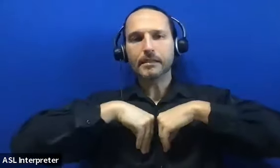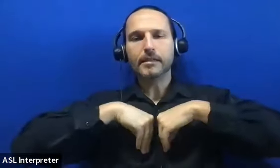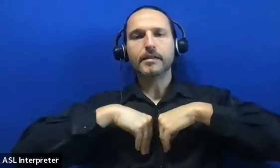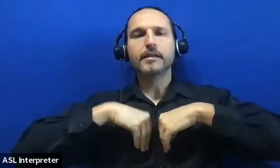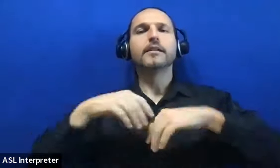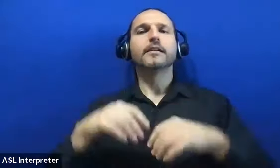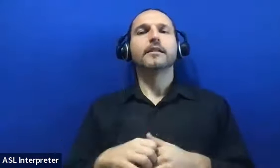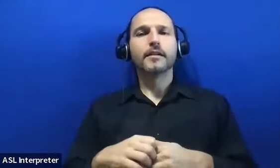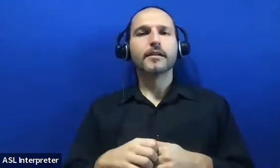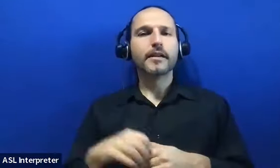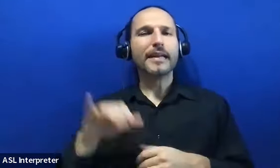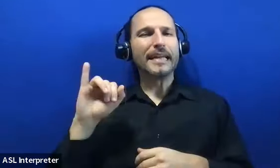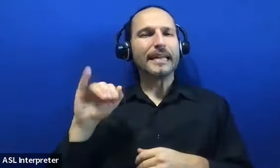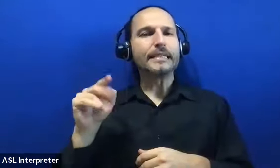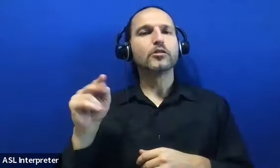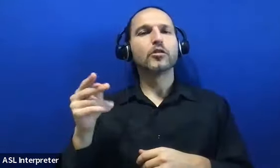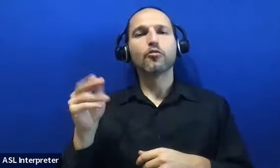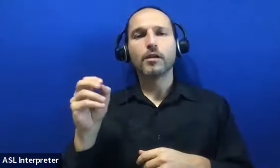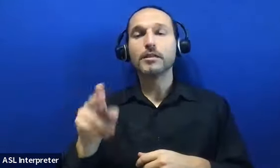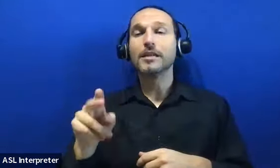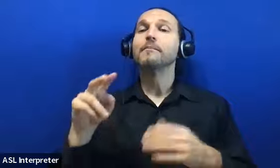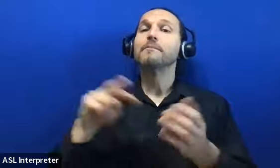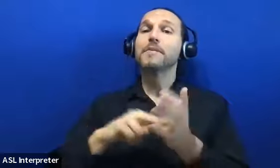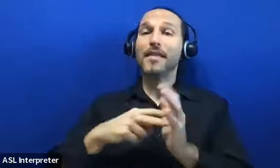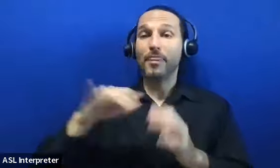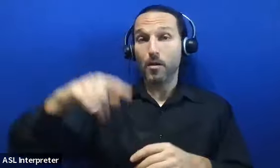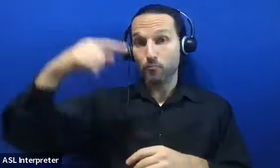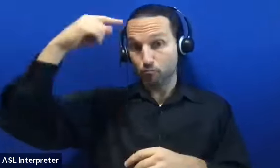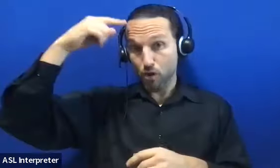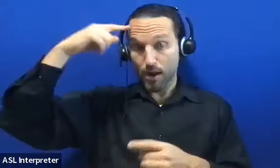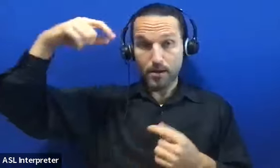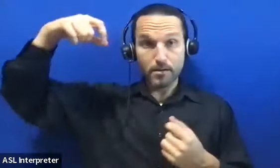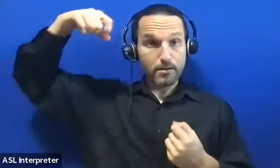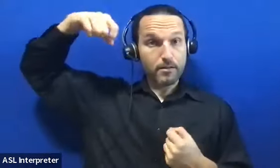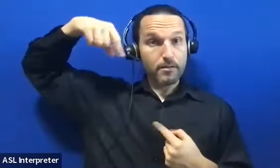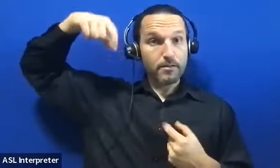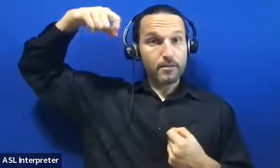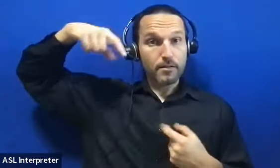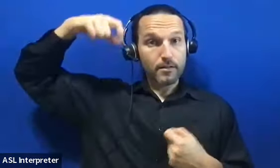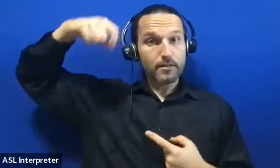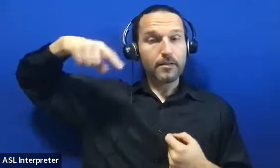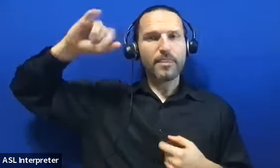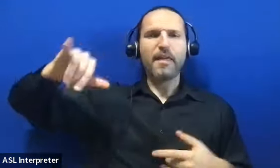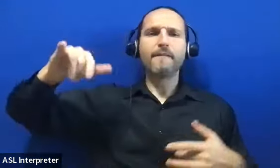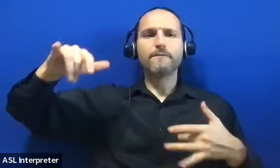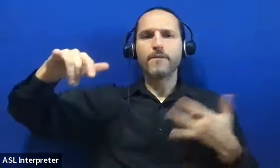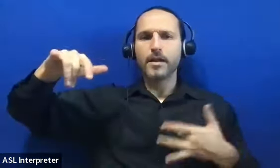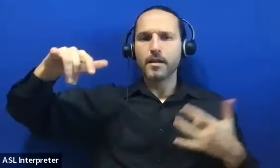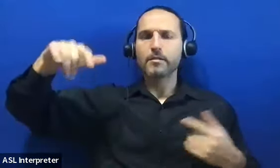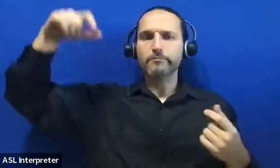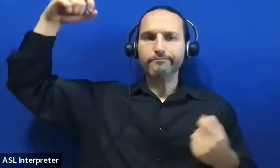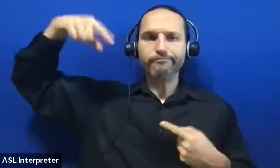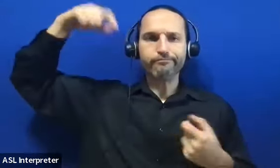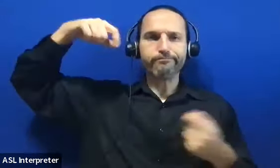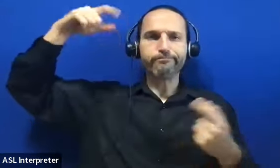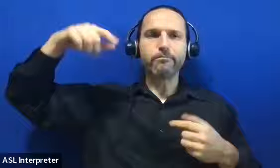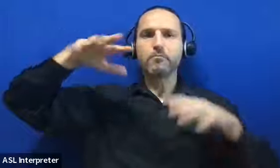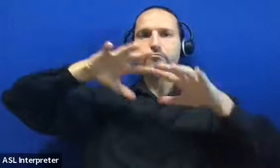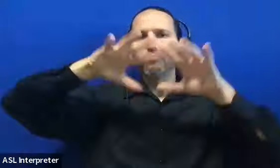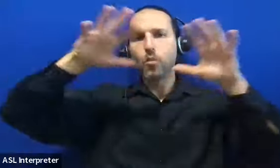that? This is when our brain processes input from our senses that gives us information about the world around